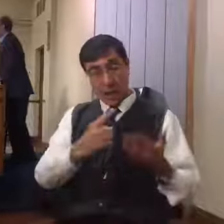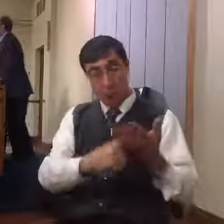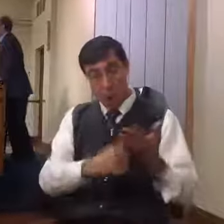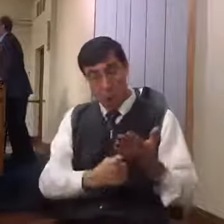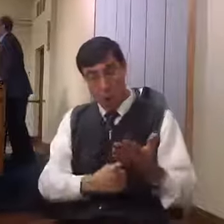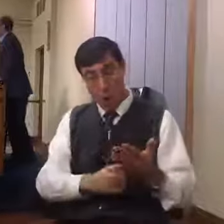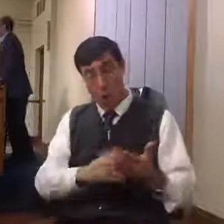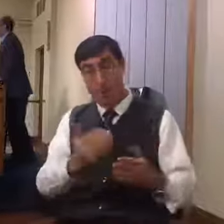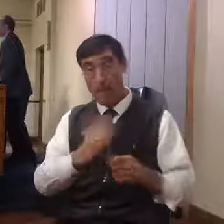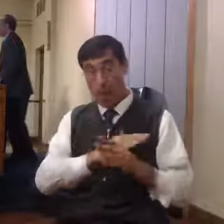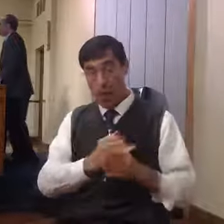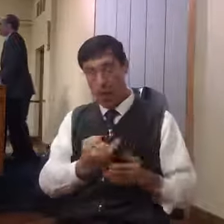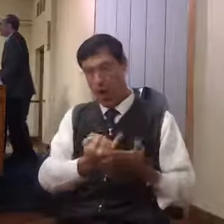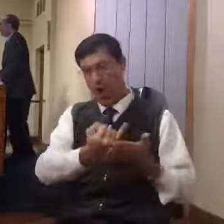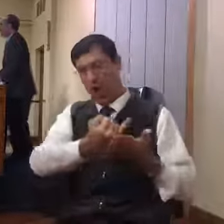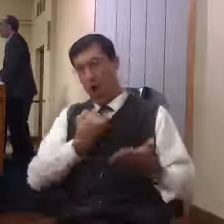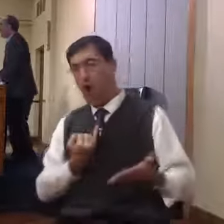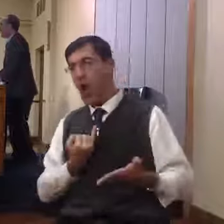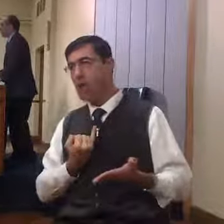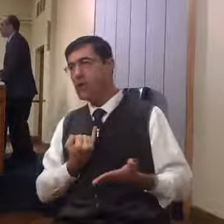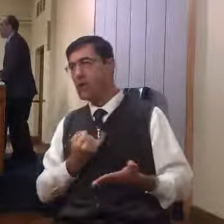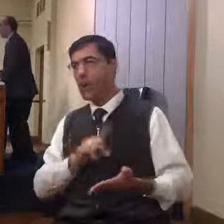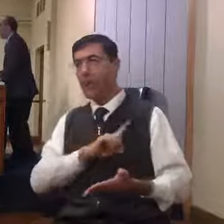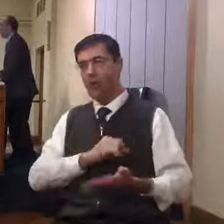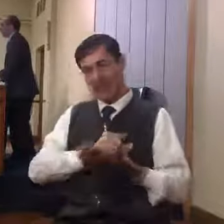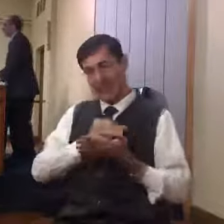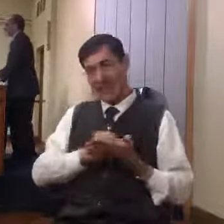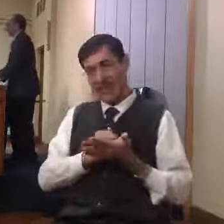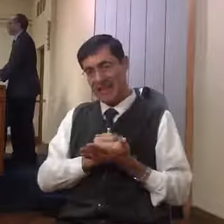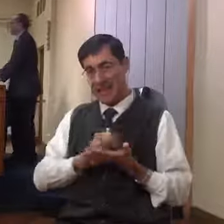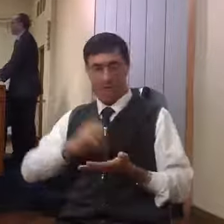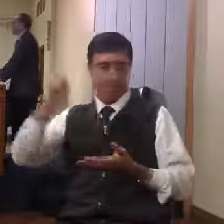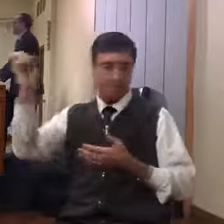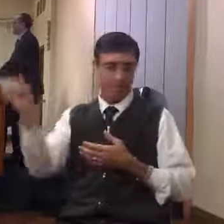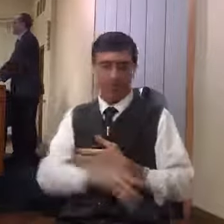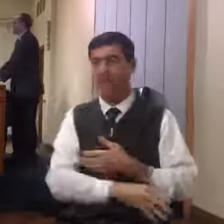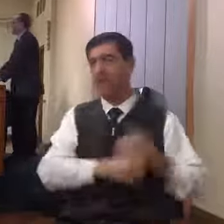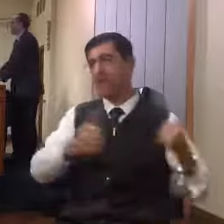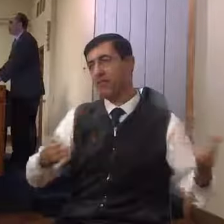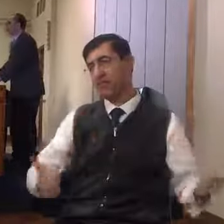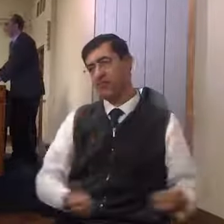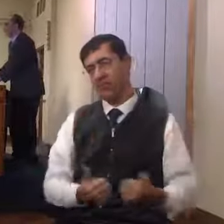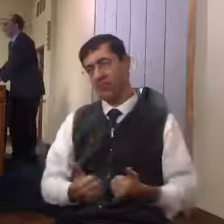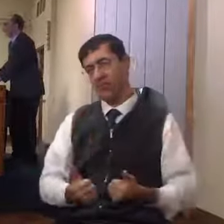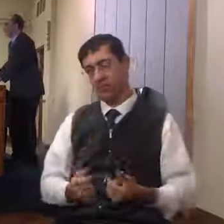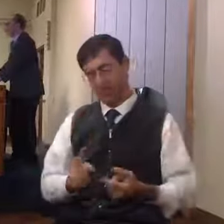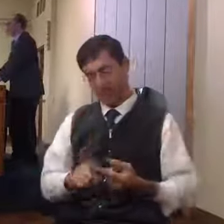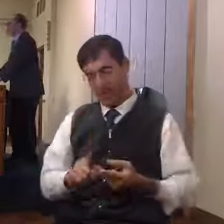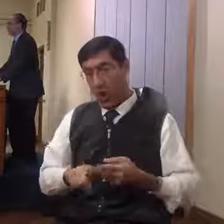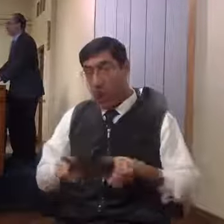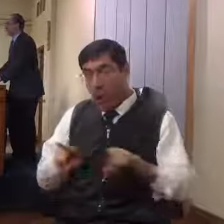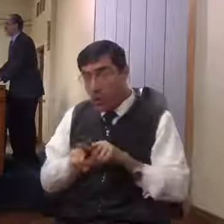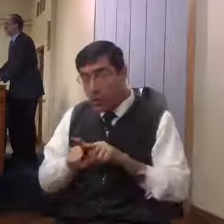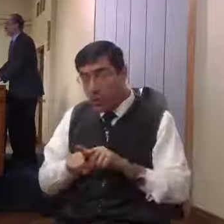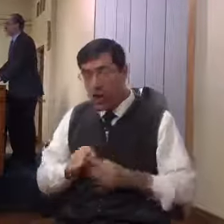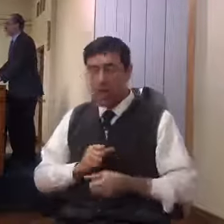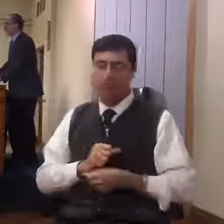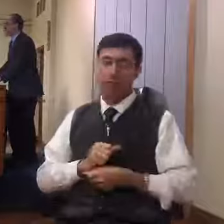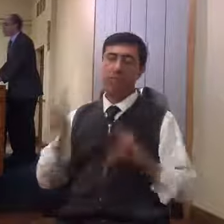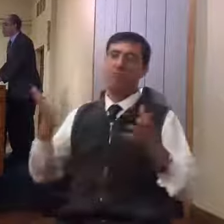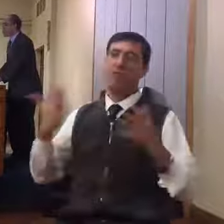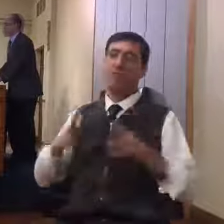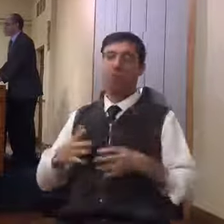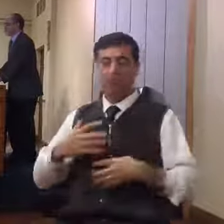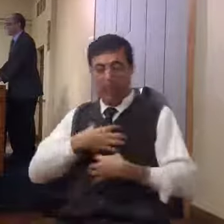free from the fear of death. We are free from the dread of